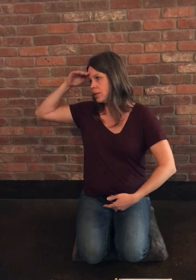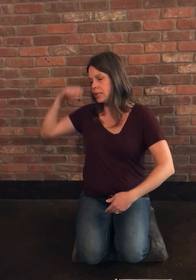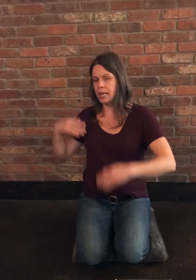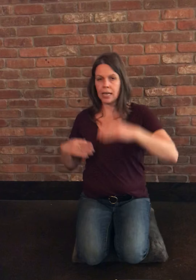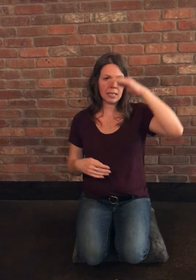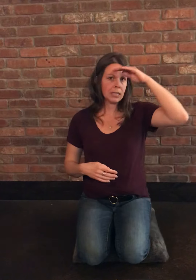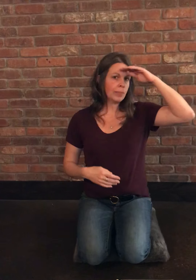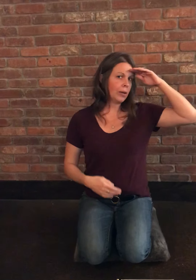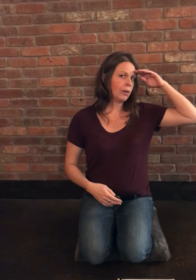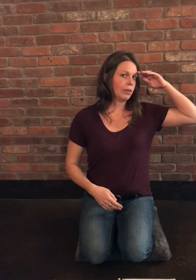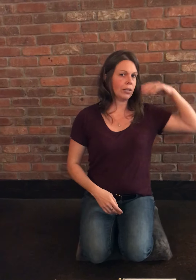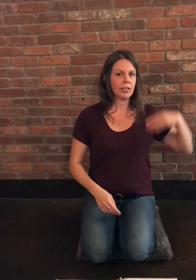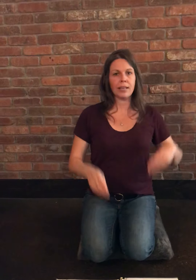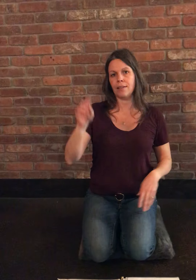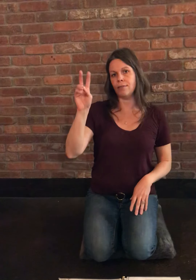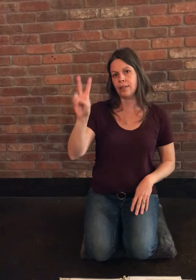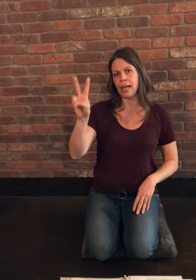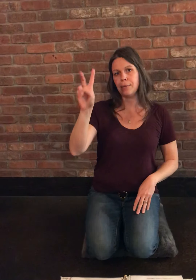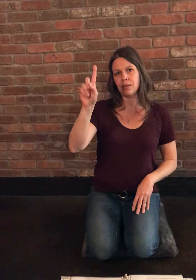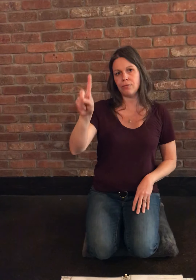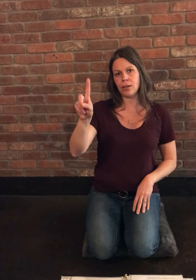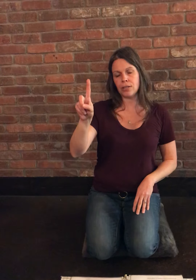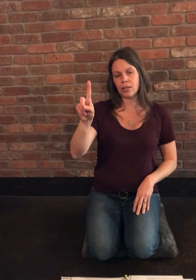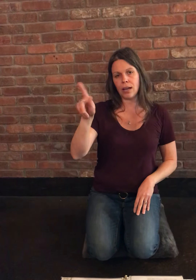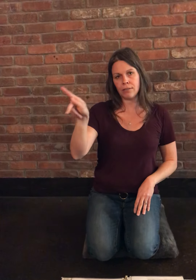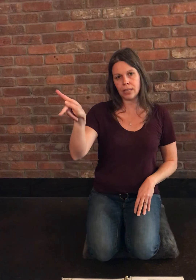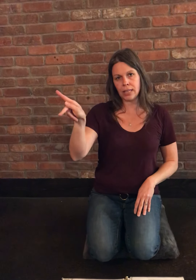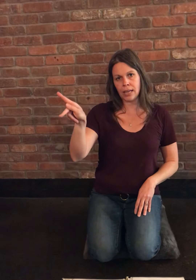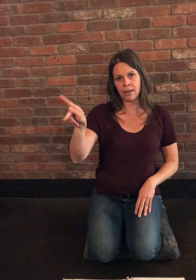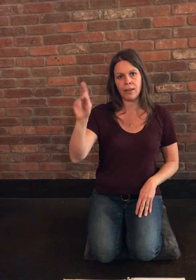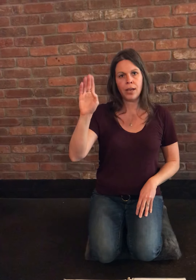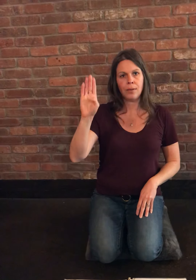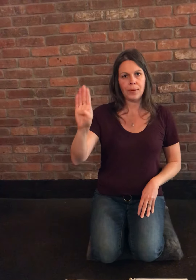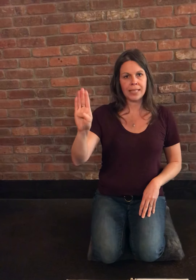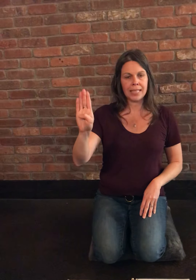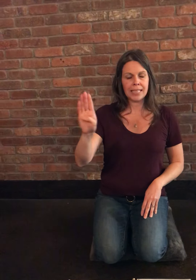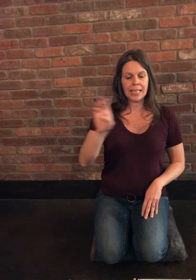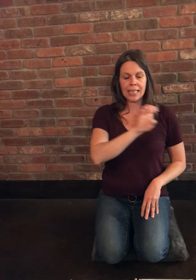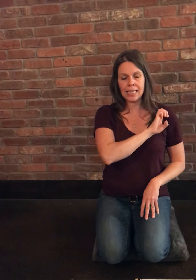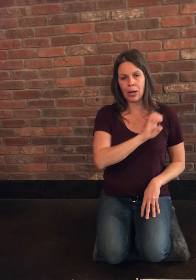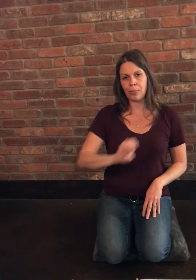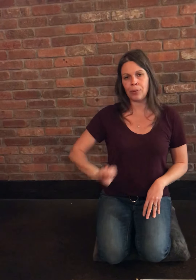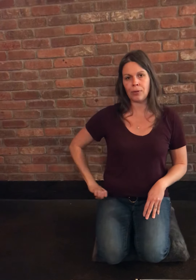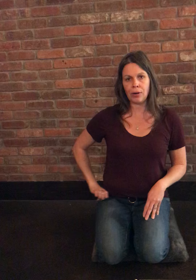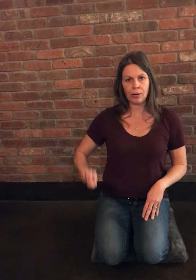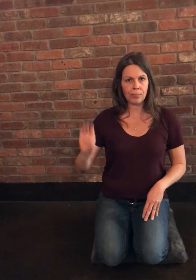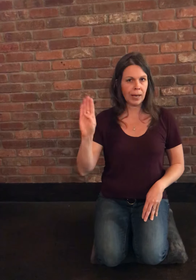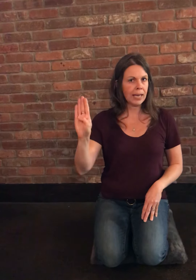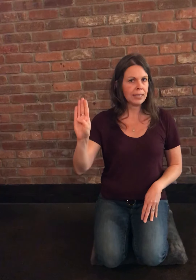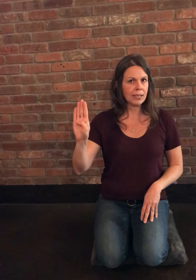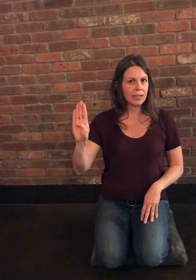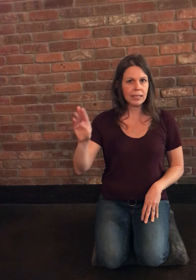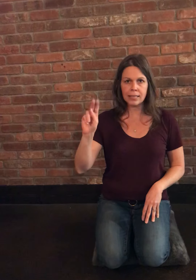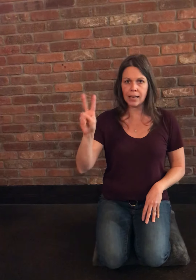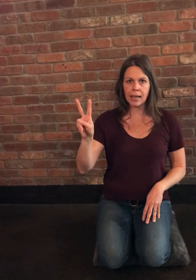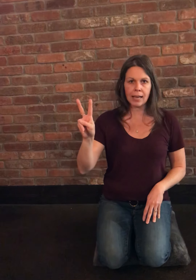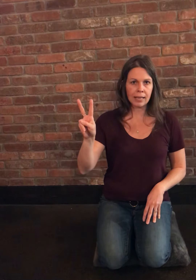Norse explorers. Vladimir the First of Kiev, Byzantine Emperor Basil